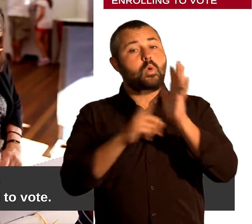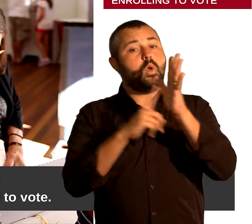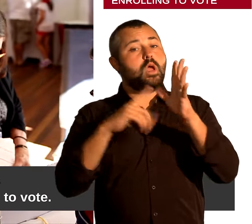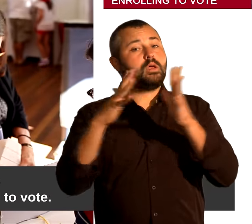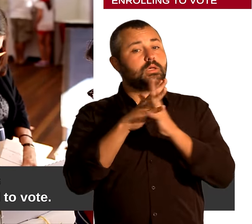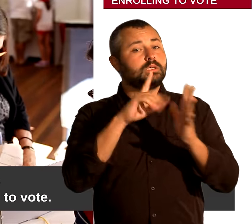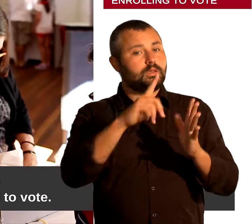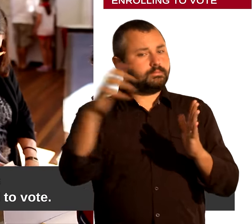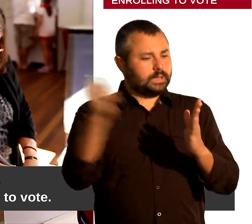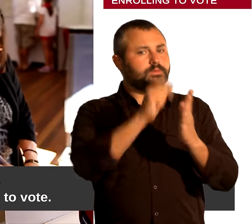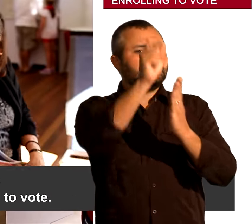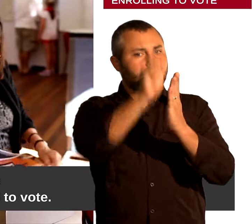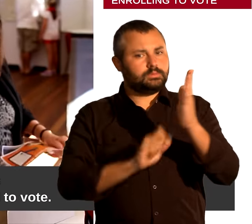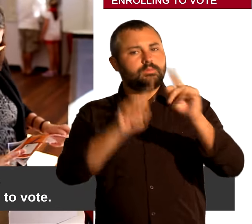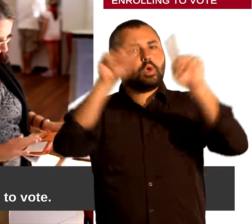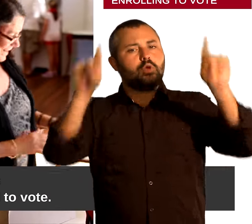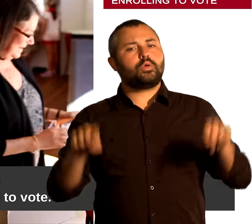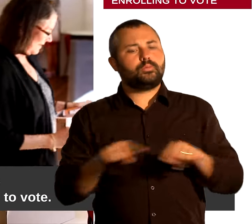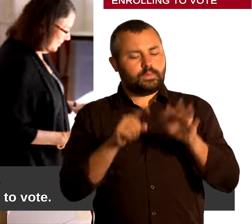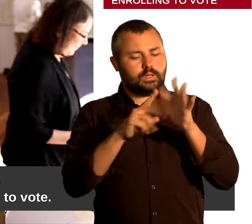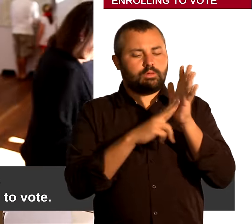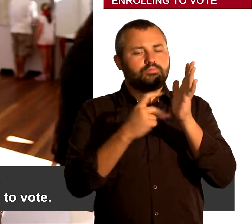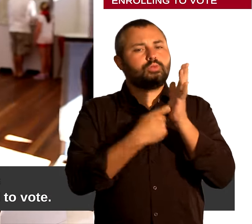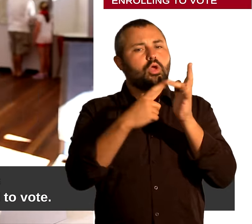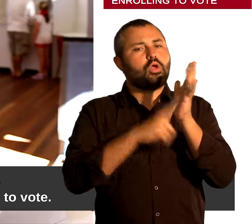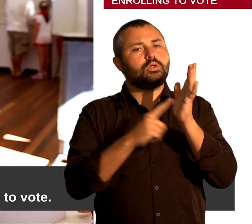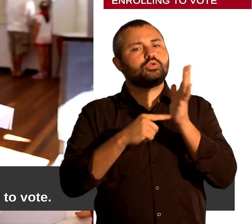The law says that it's compulsory to enrol and to vote.